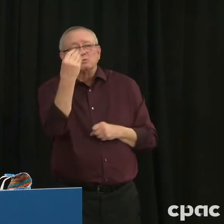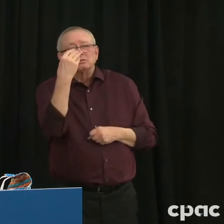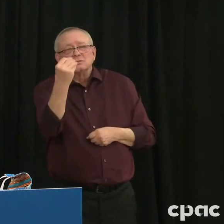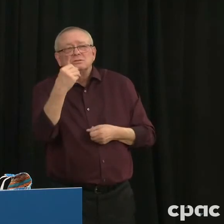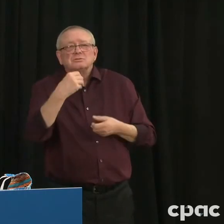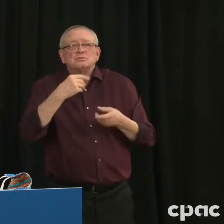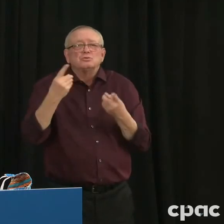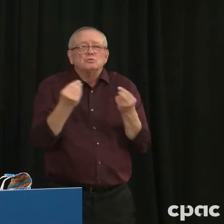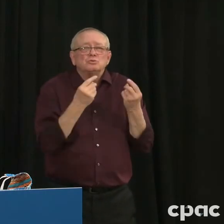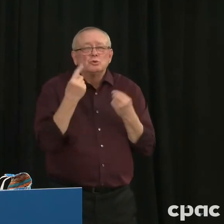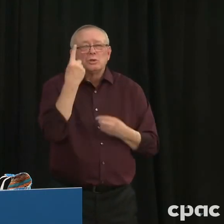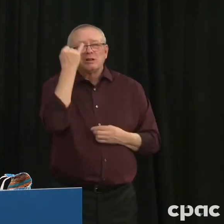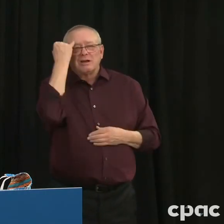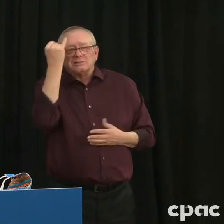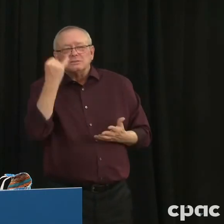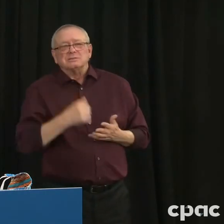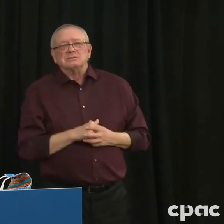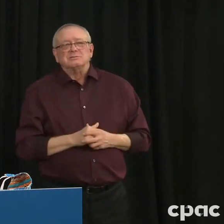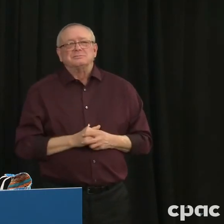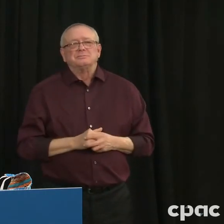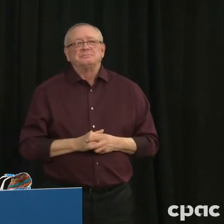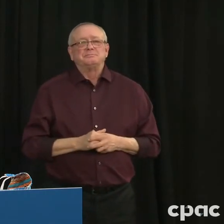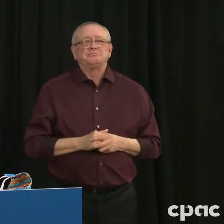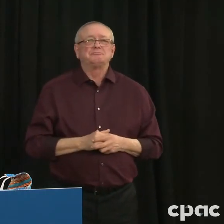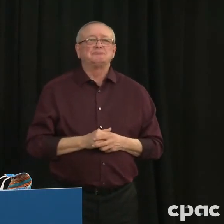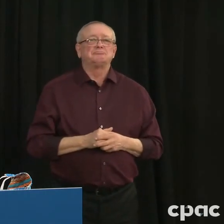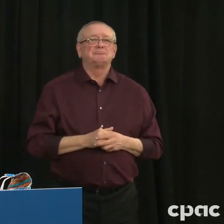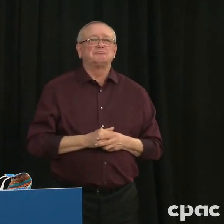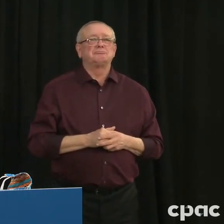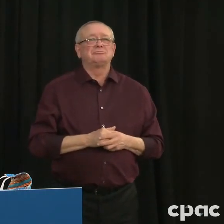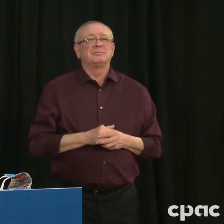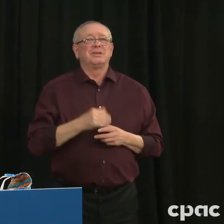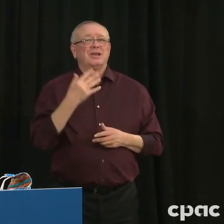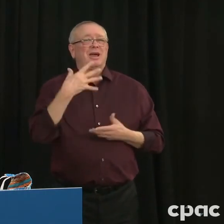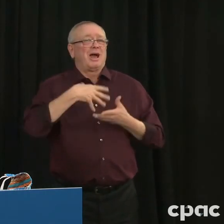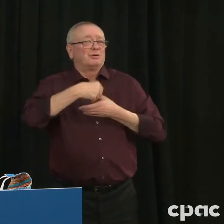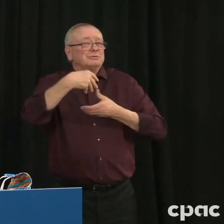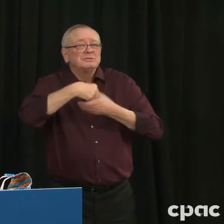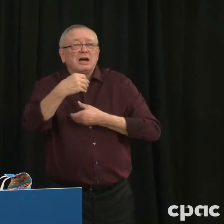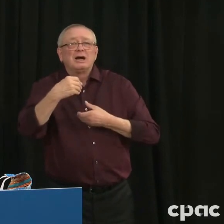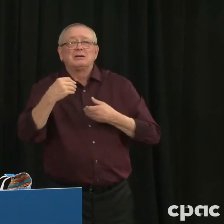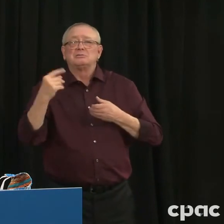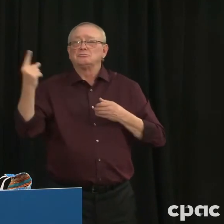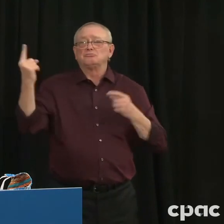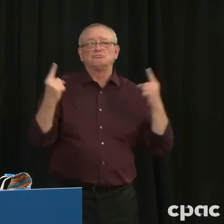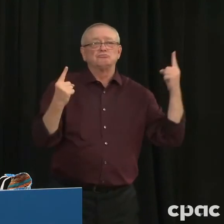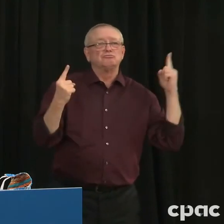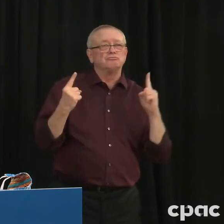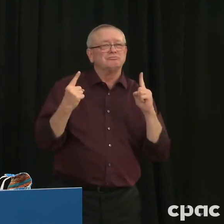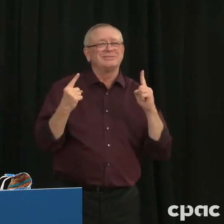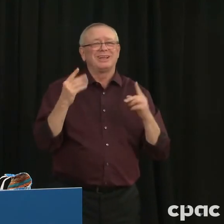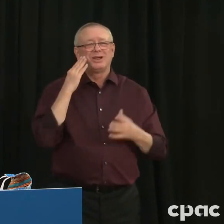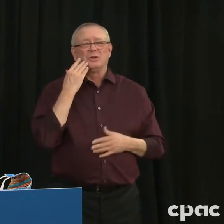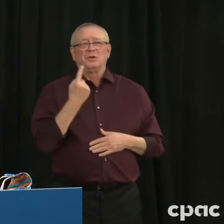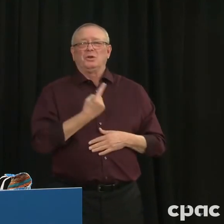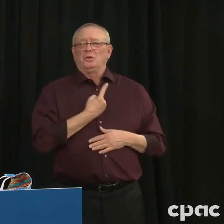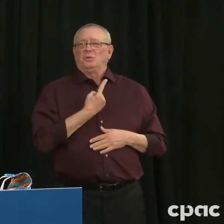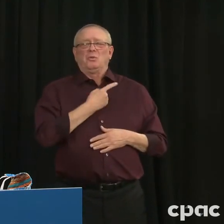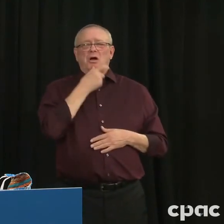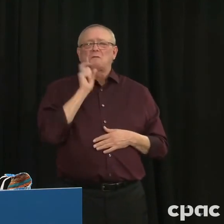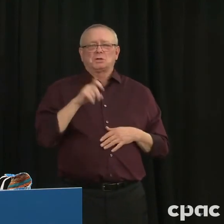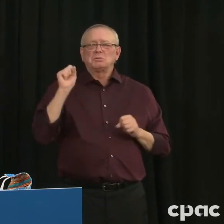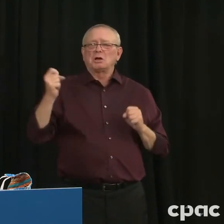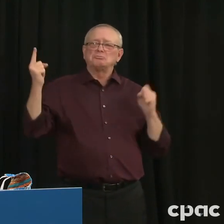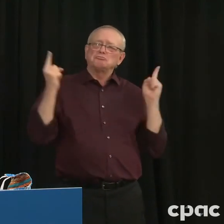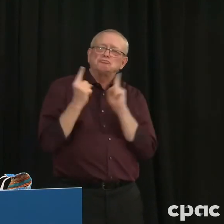social gatherings, small social gatherings outside. Also planning them in structured settings. So there are many locations, many restaurants